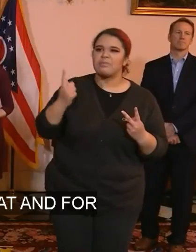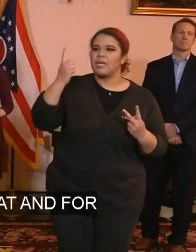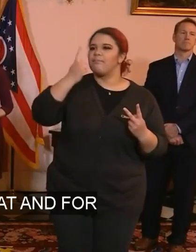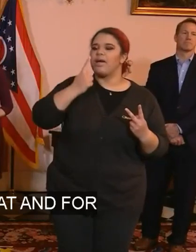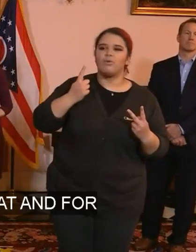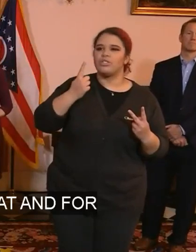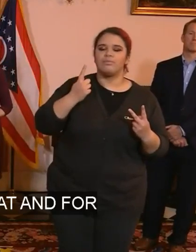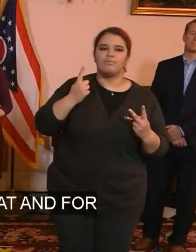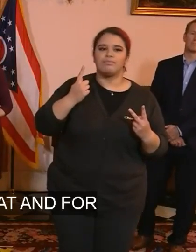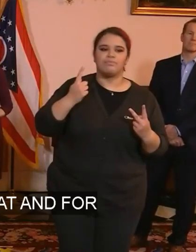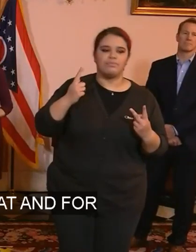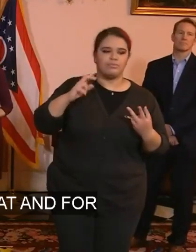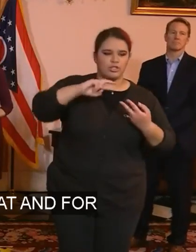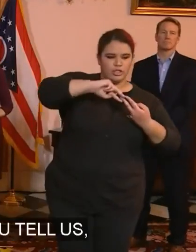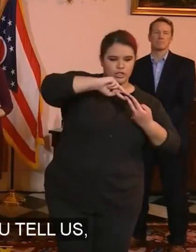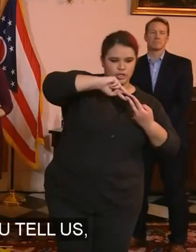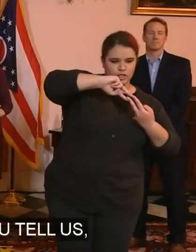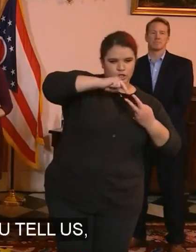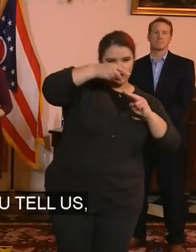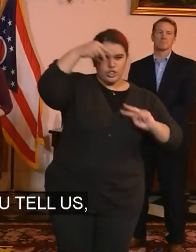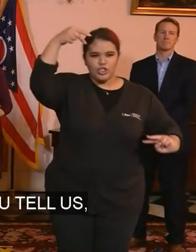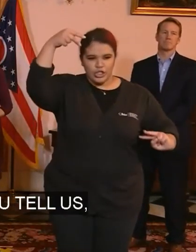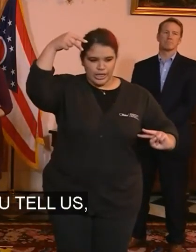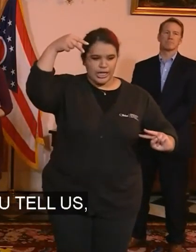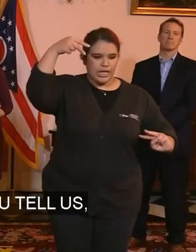CPR, I think it's CRP, what you're using?